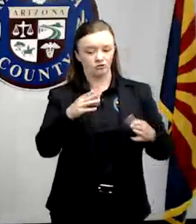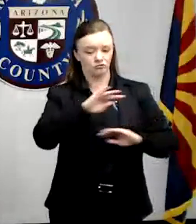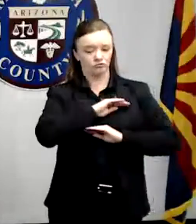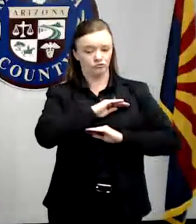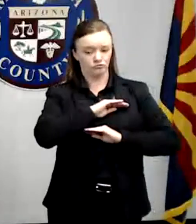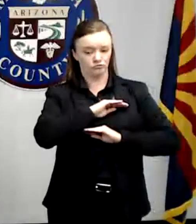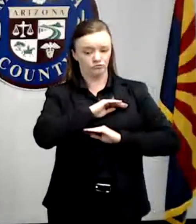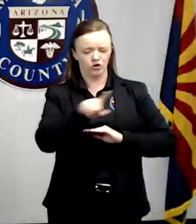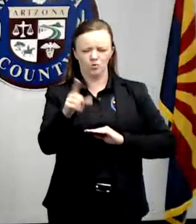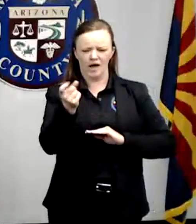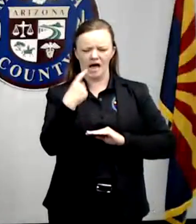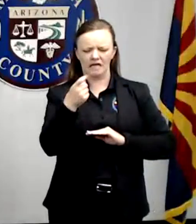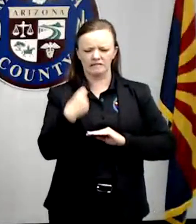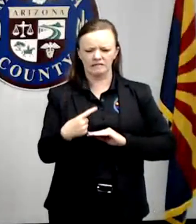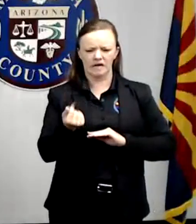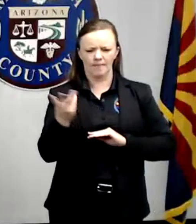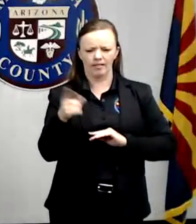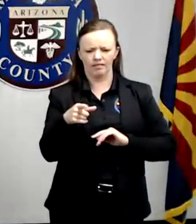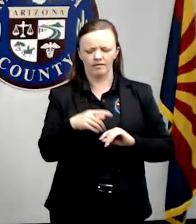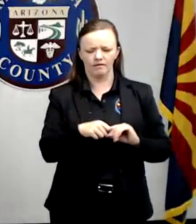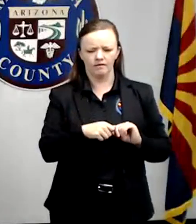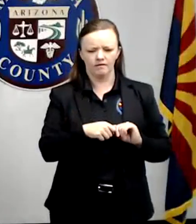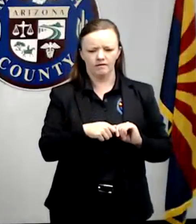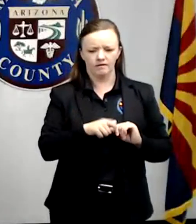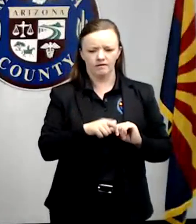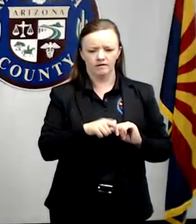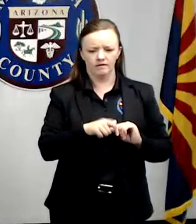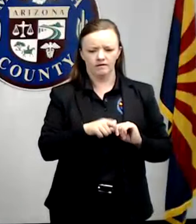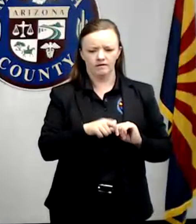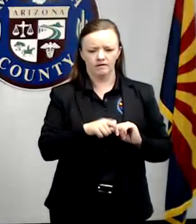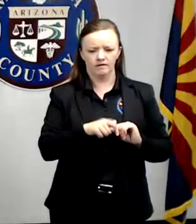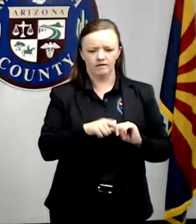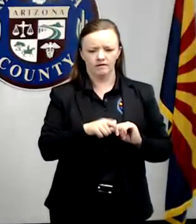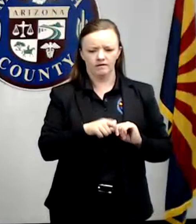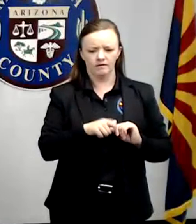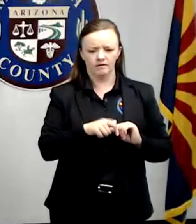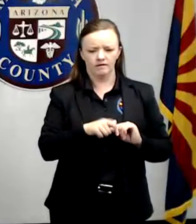questions? Sorry, you answered several or asked several there.